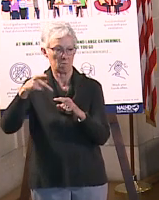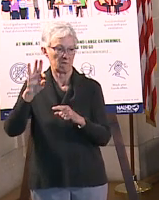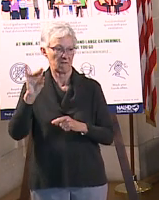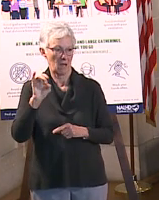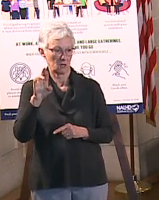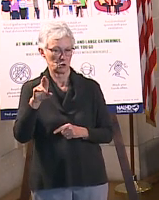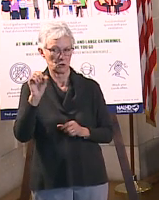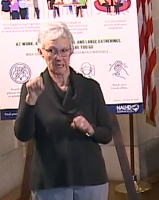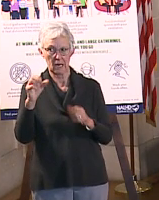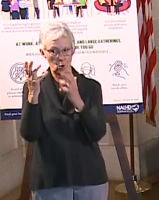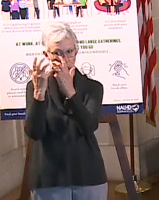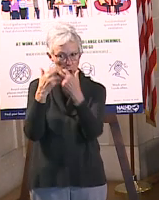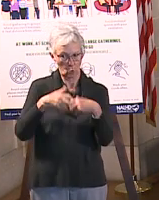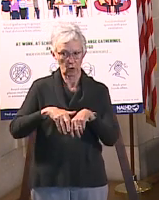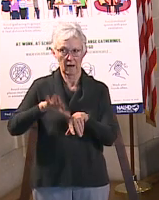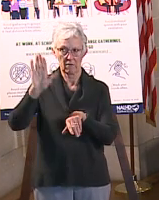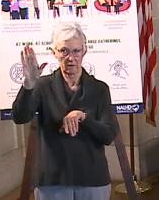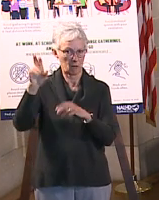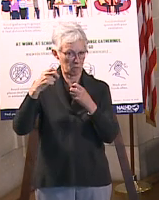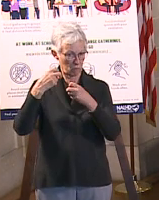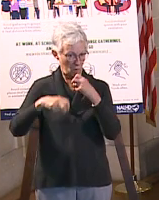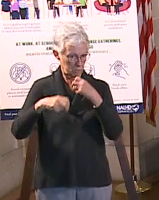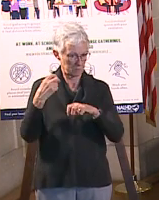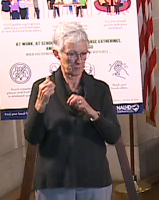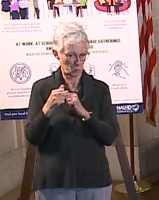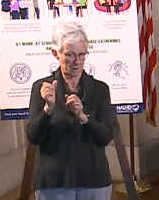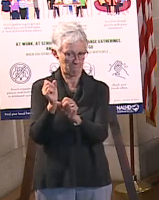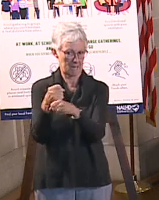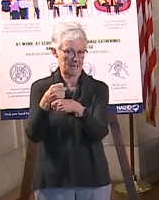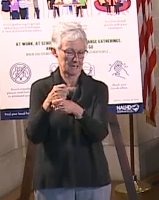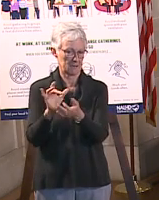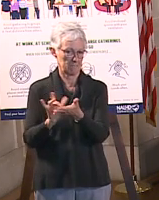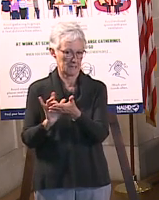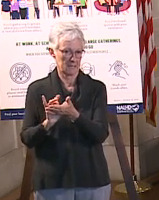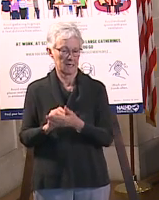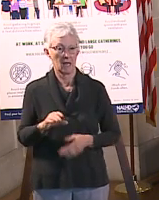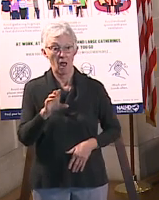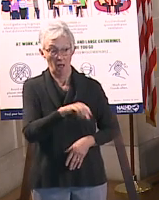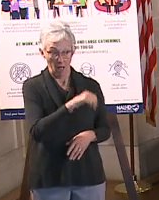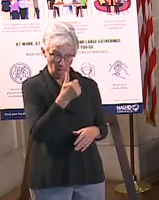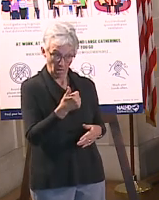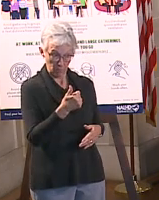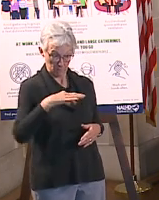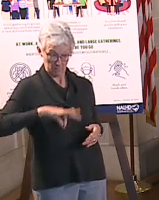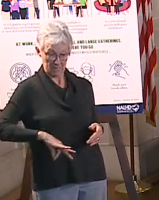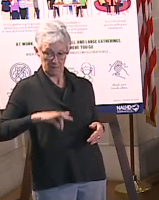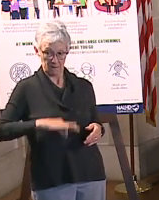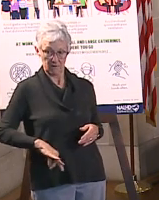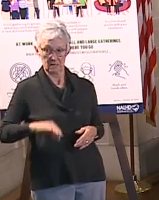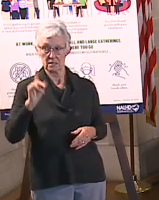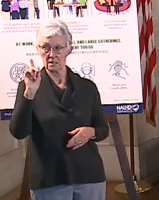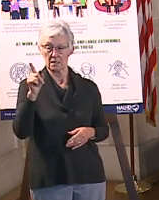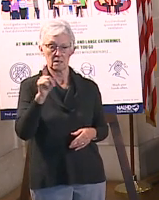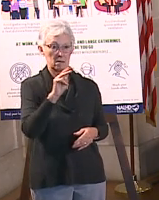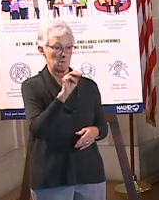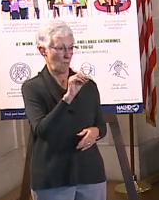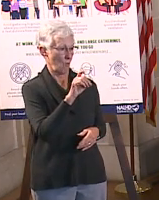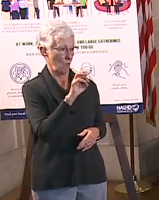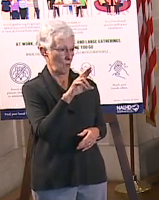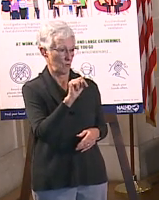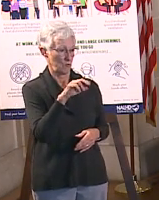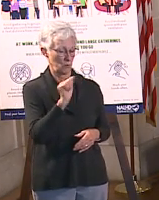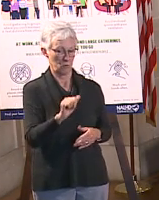providing it. I think the other thing that helps us with this is that Moderna is coming online. There's also AstraZeneca and Johnson & Johnson that